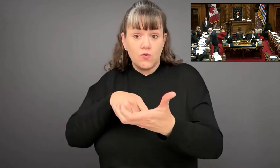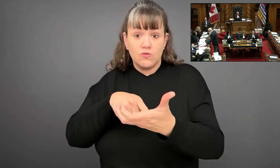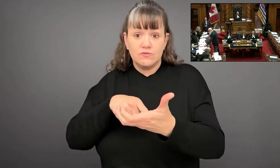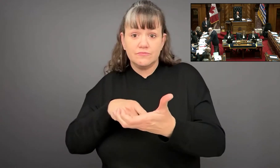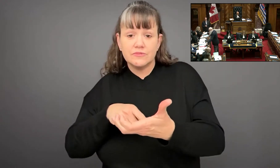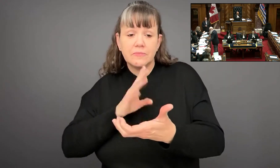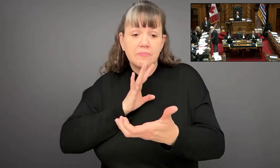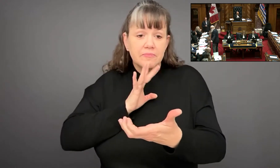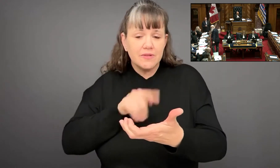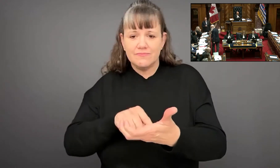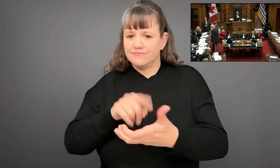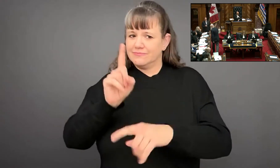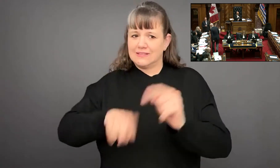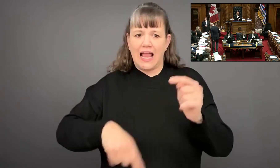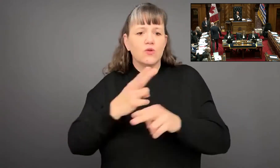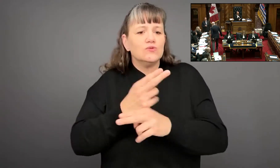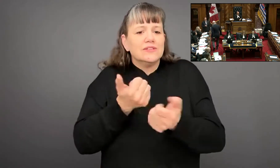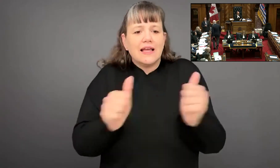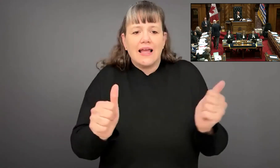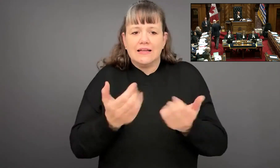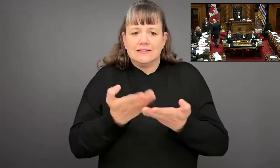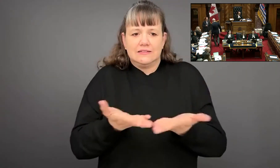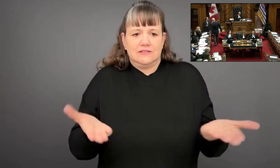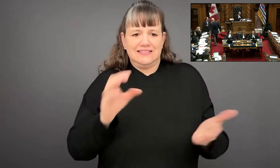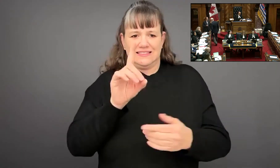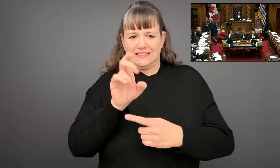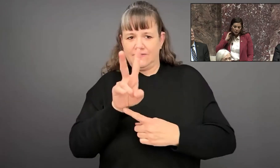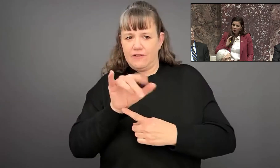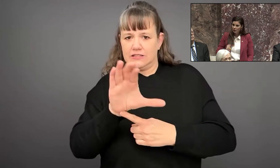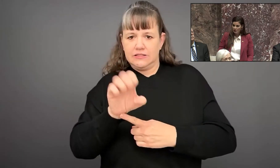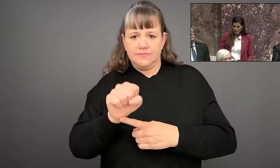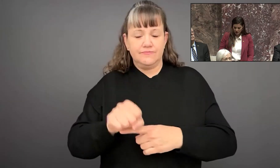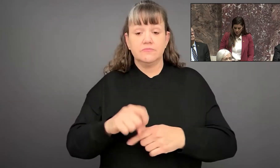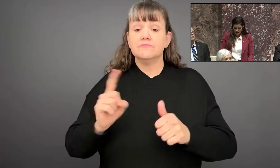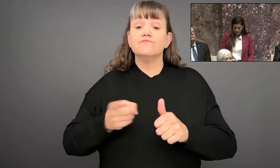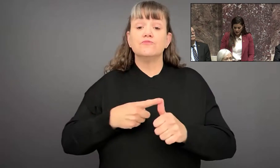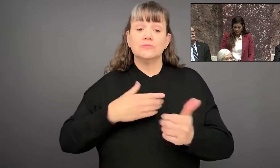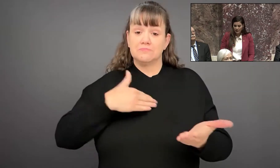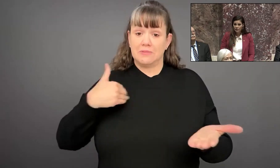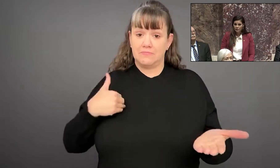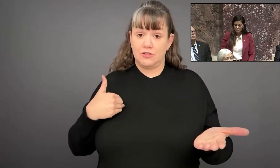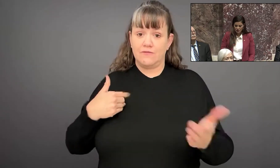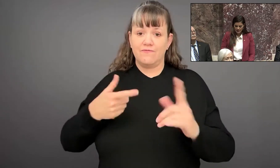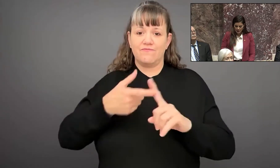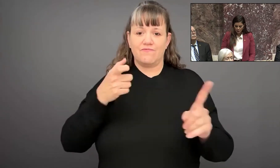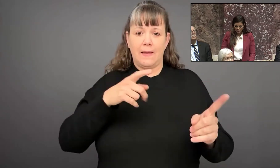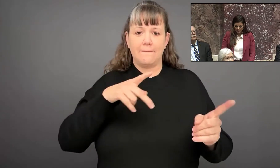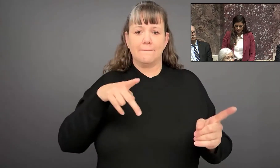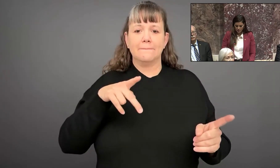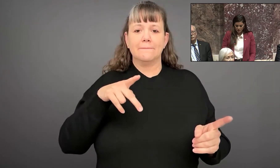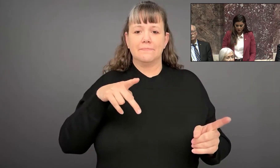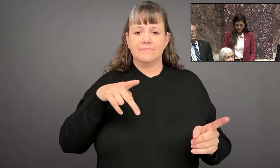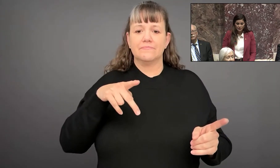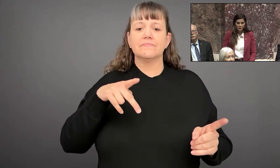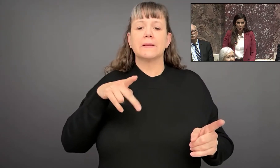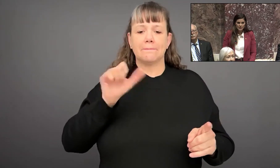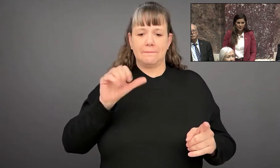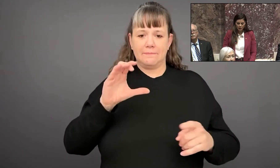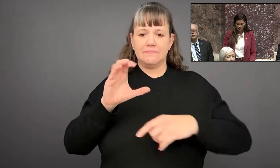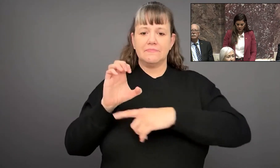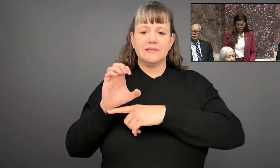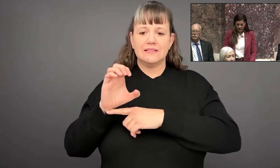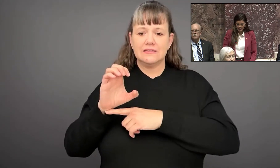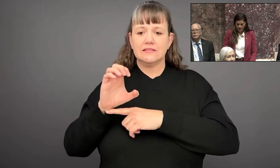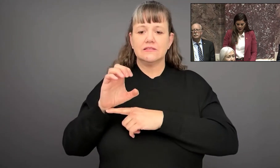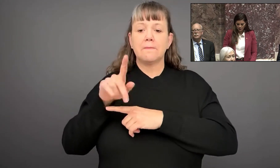Summerland. Thank you, Mr. Speaker. On January 28th, Chantel Williams was released from